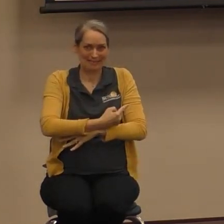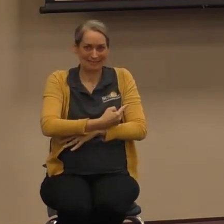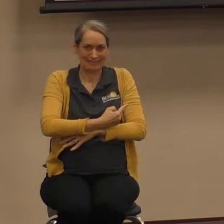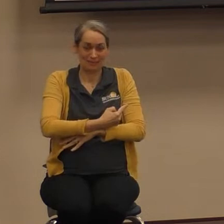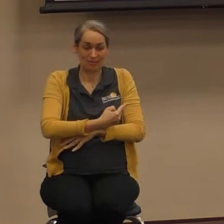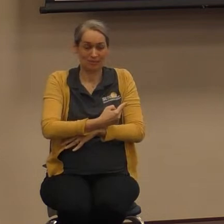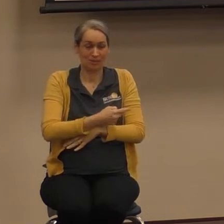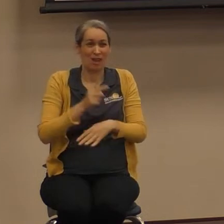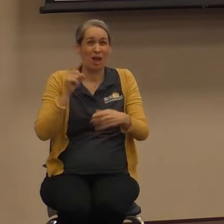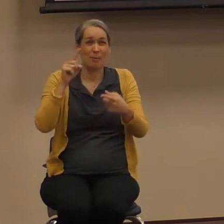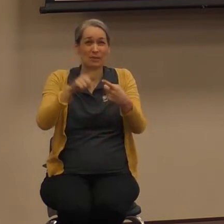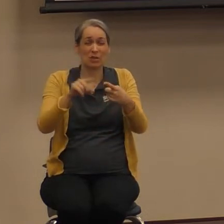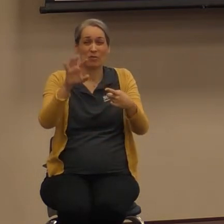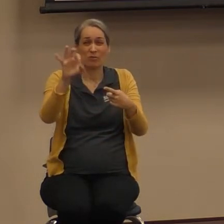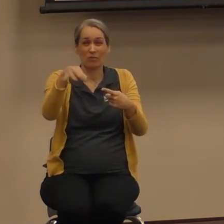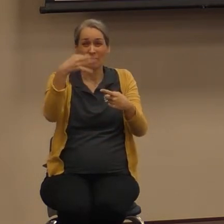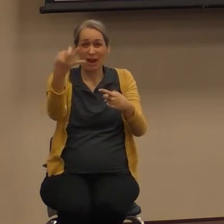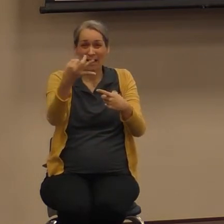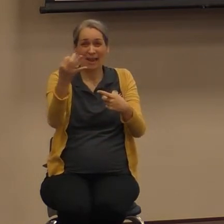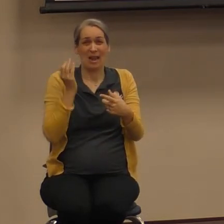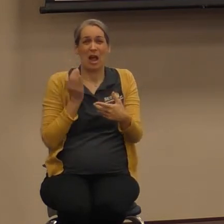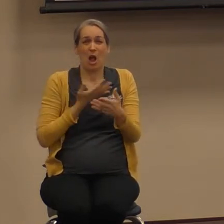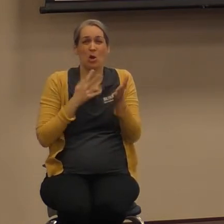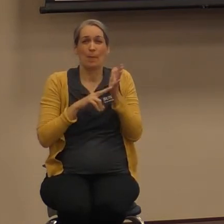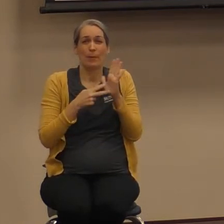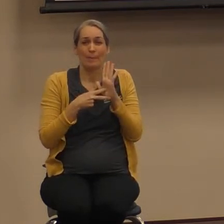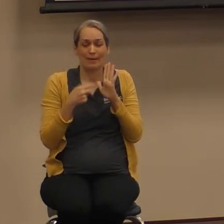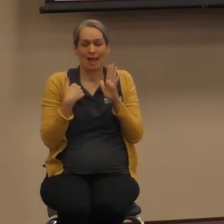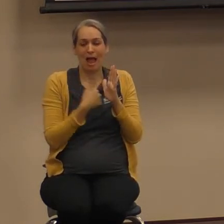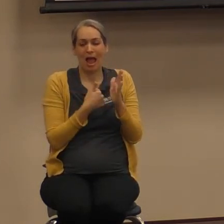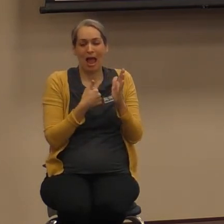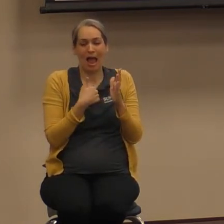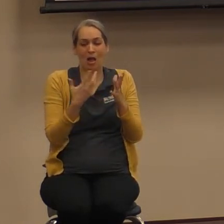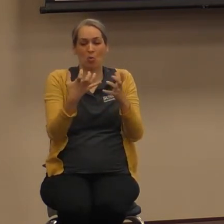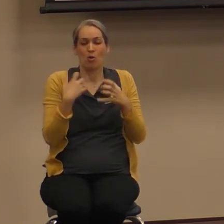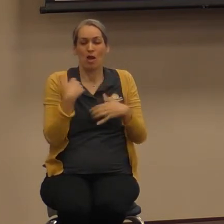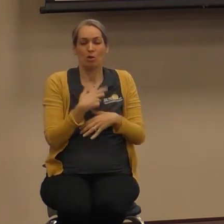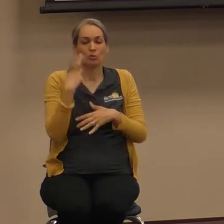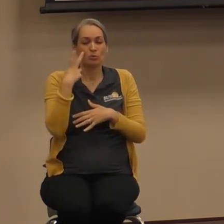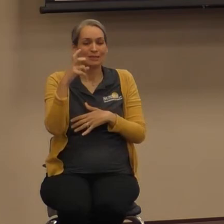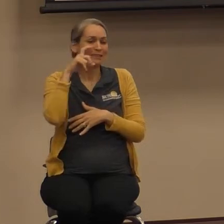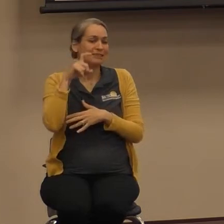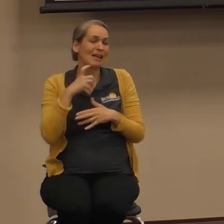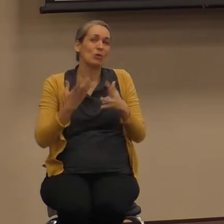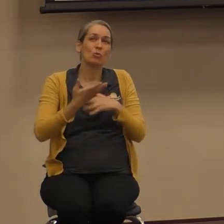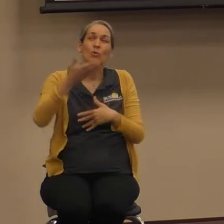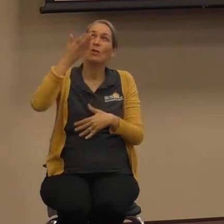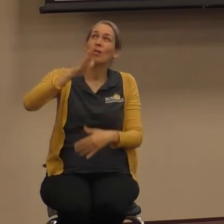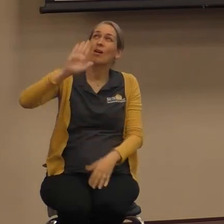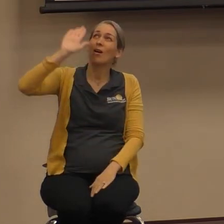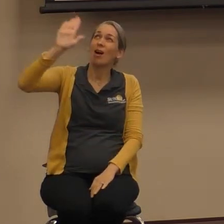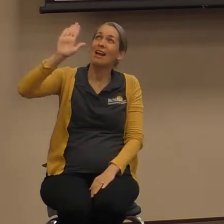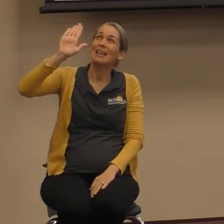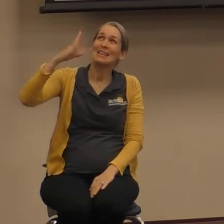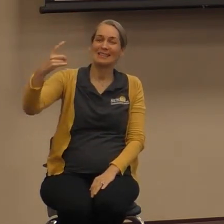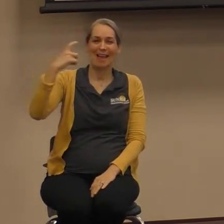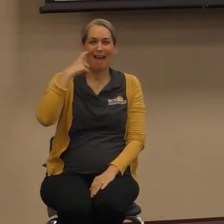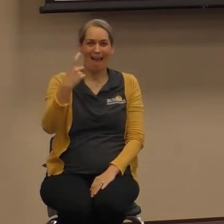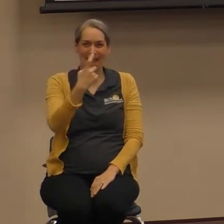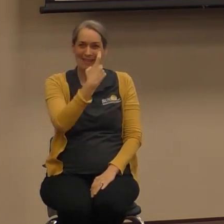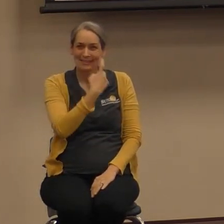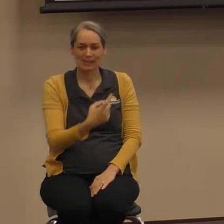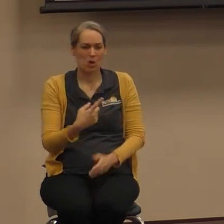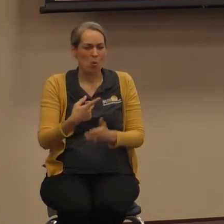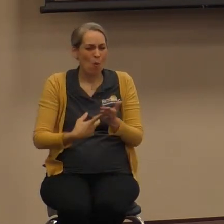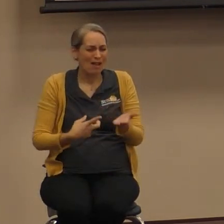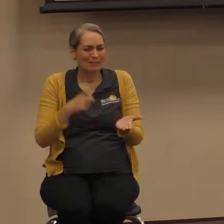Friday, the purpose really is I want us to see sex through God's eyes. To see sex and its purpose through God's eyes. What